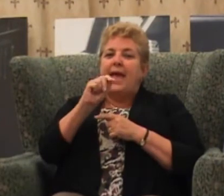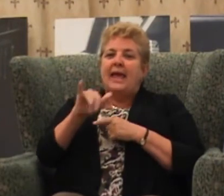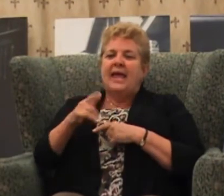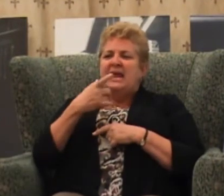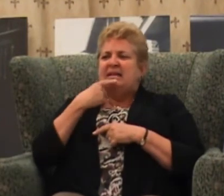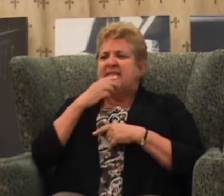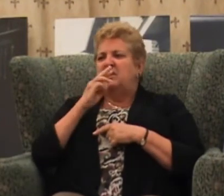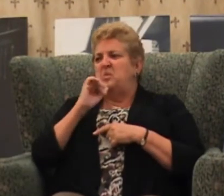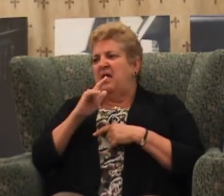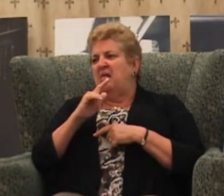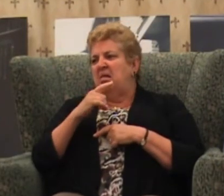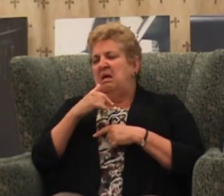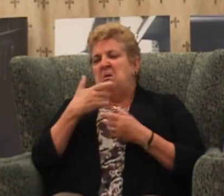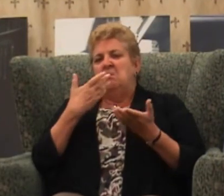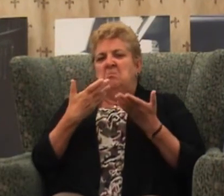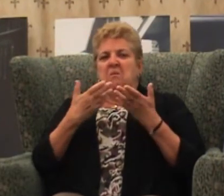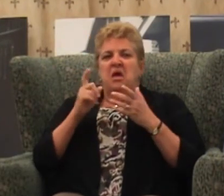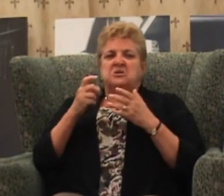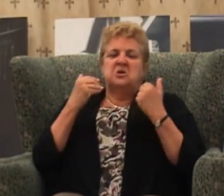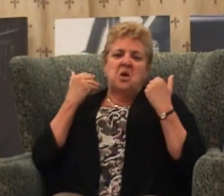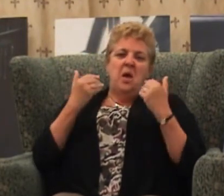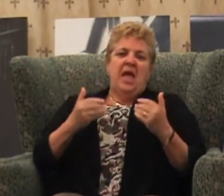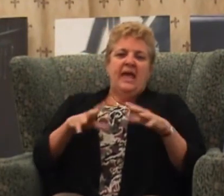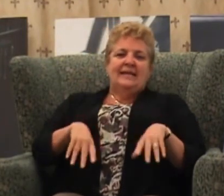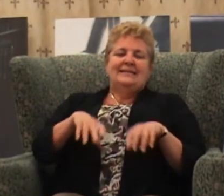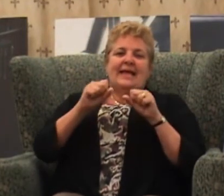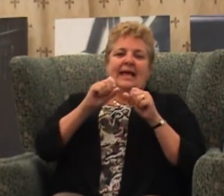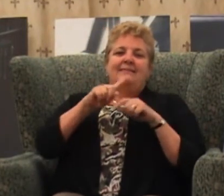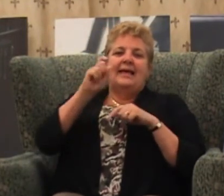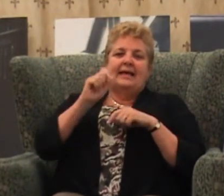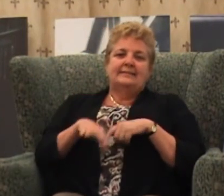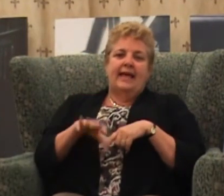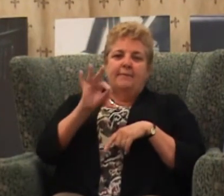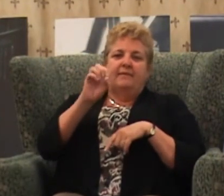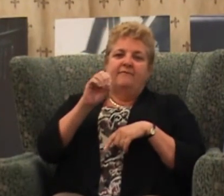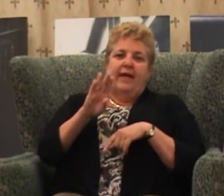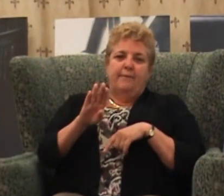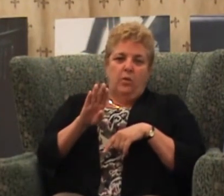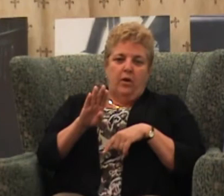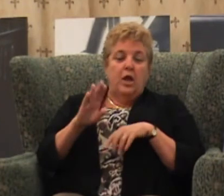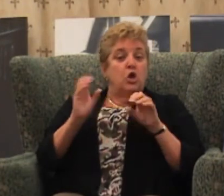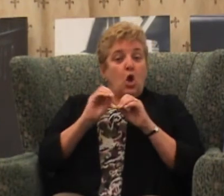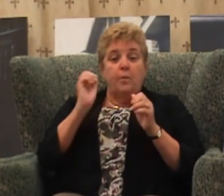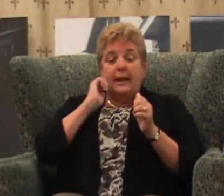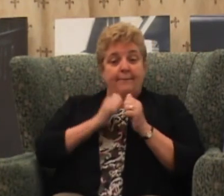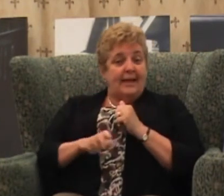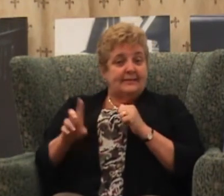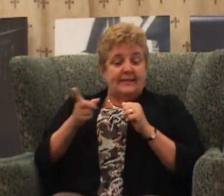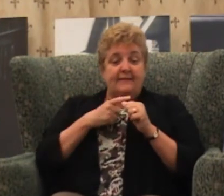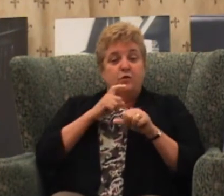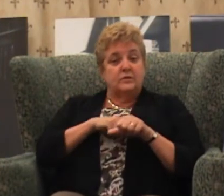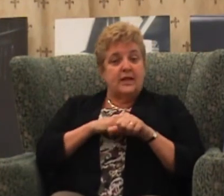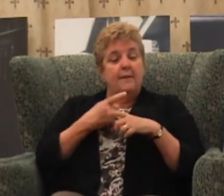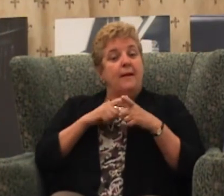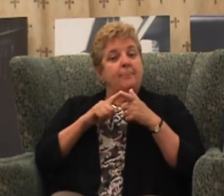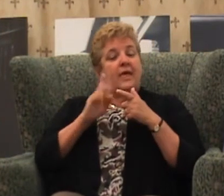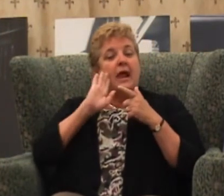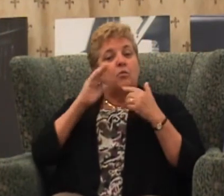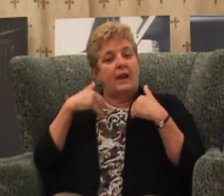as well take the bar exam in February. Nobody passes it the first time, and I'll at least have a practice test under my belt so